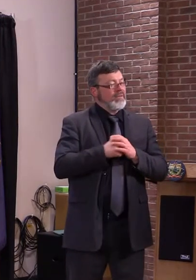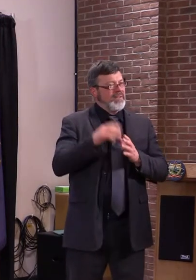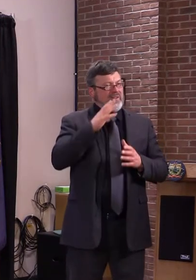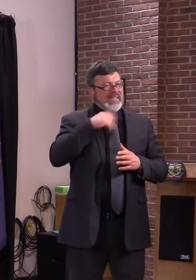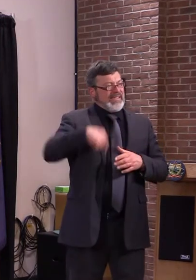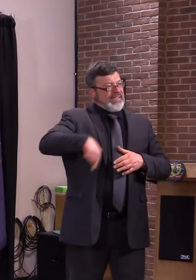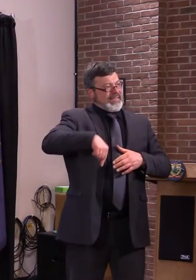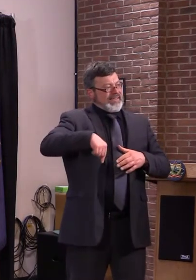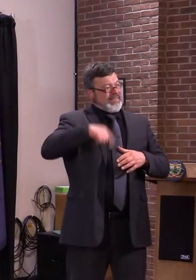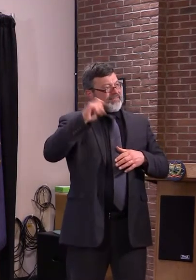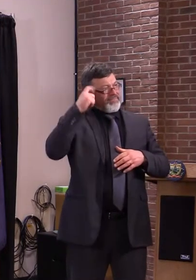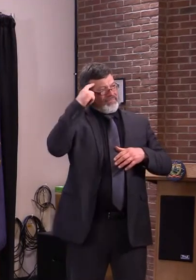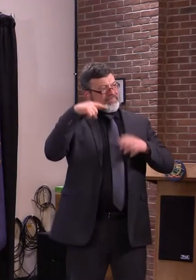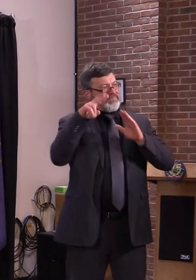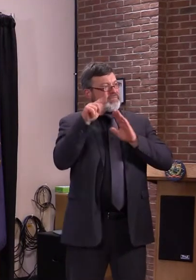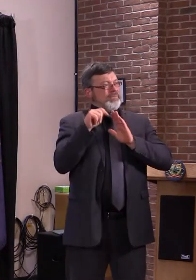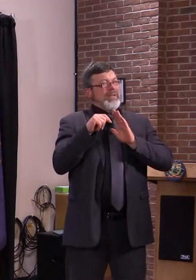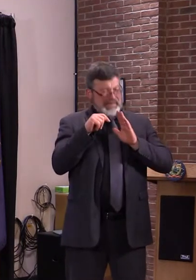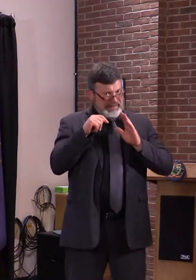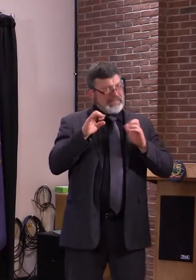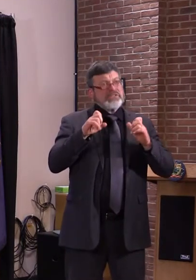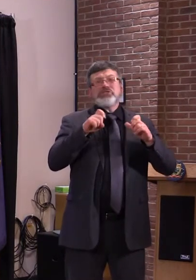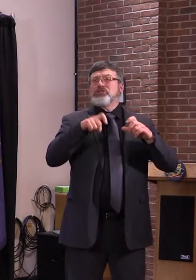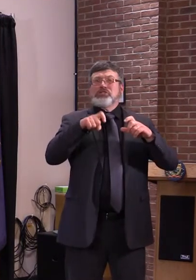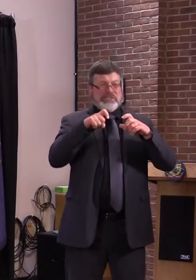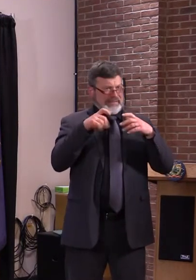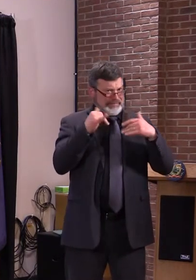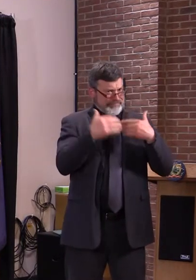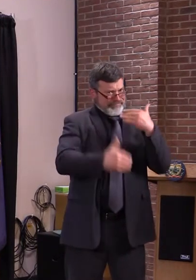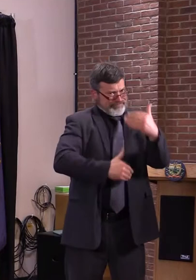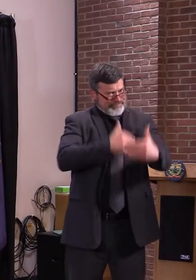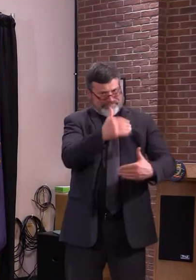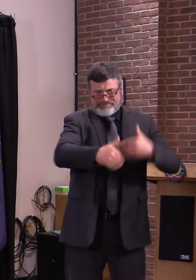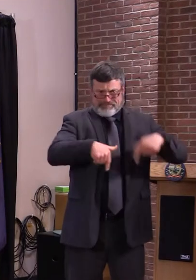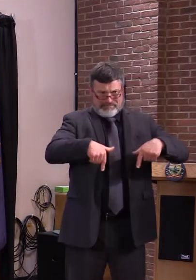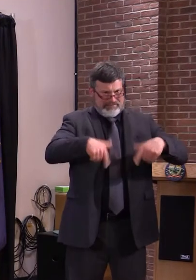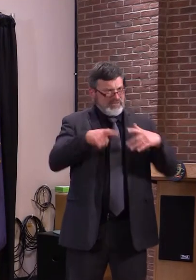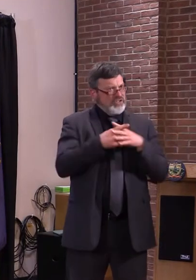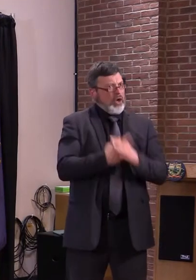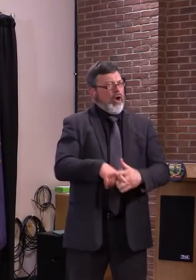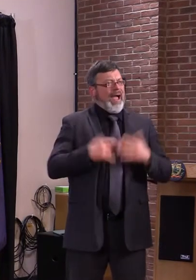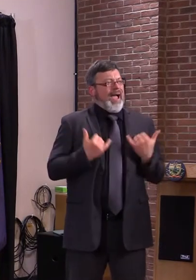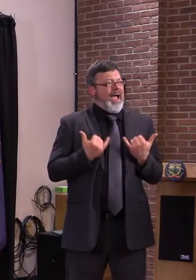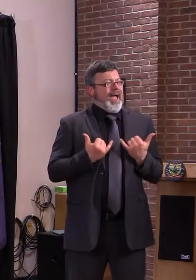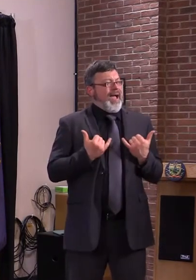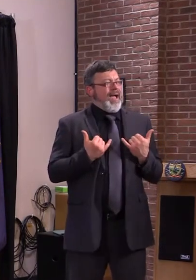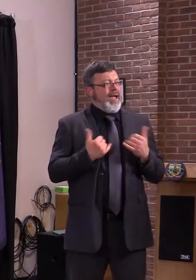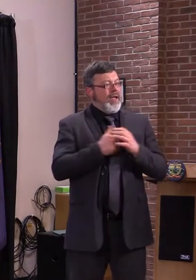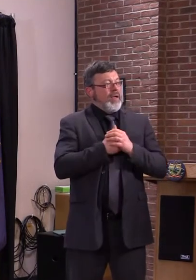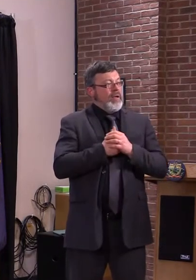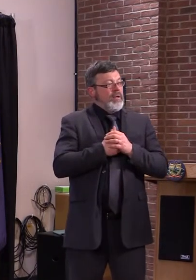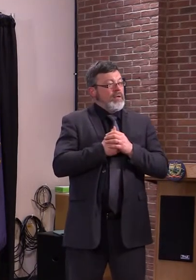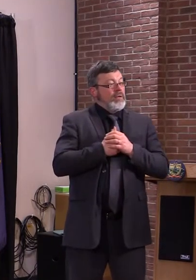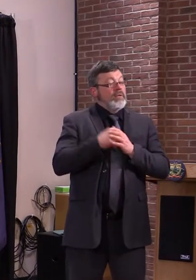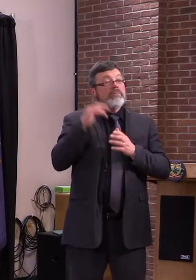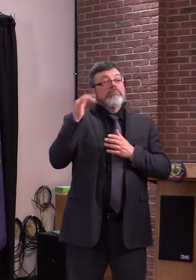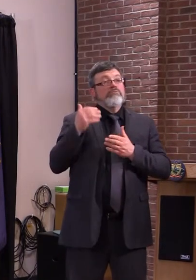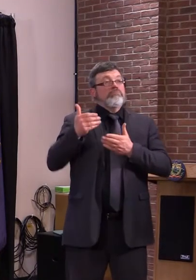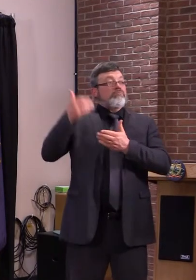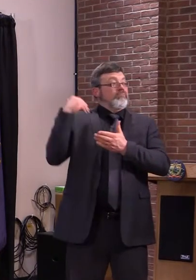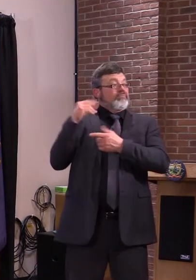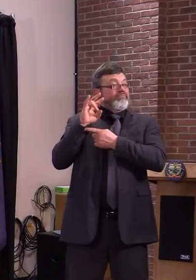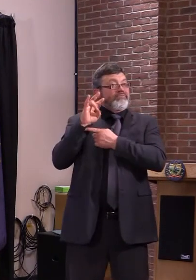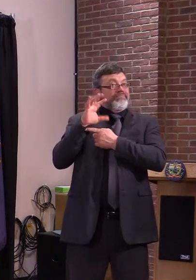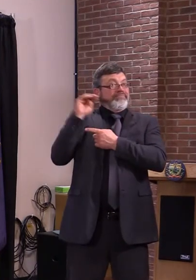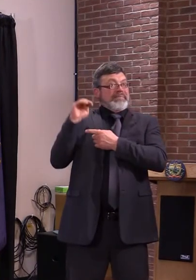now. And the $75 million I originally proposed in budget adjustment would help tremendously.